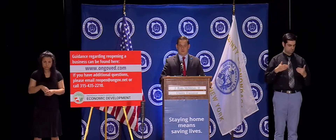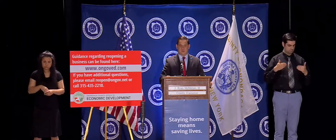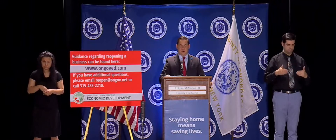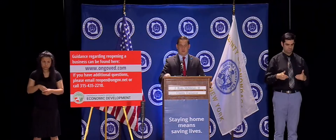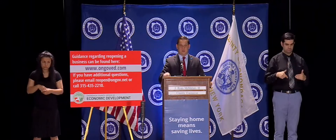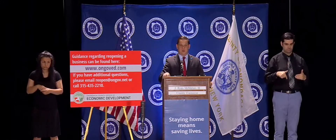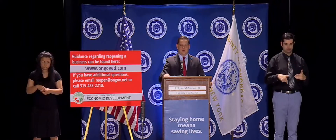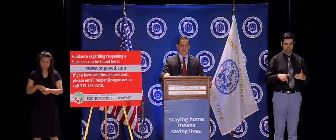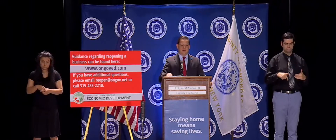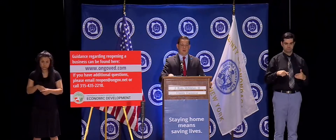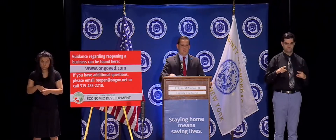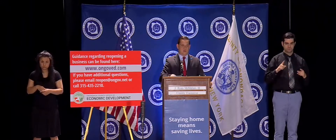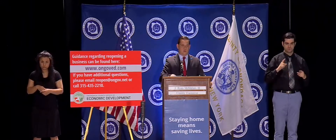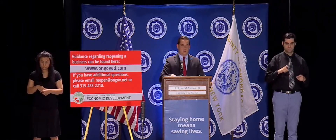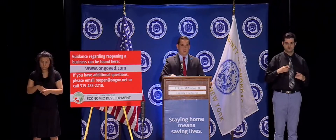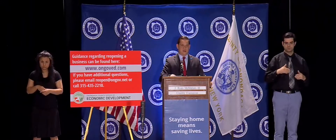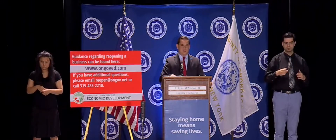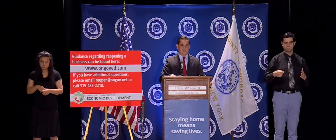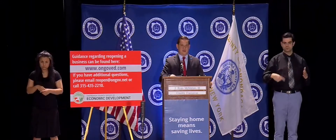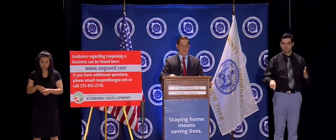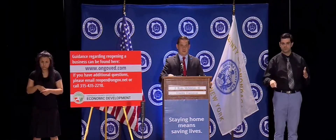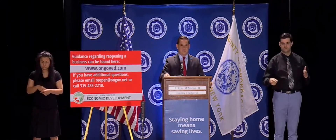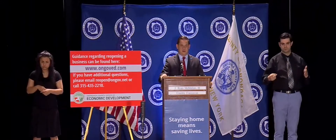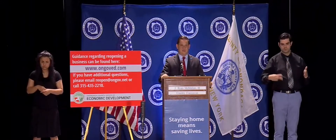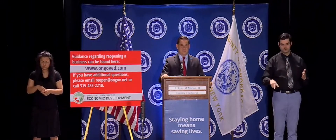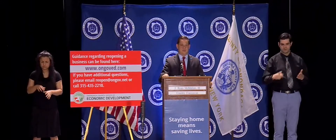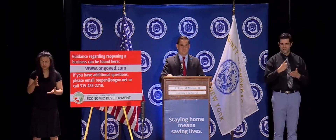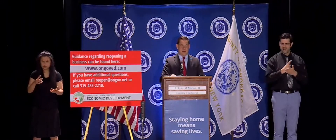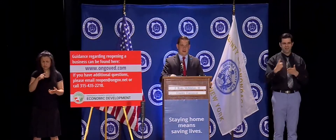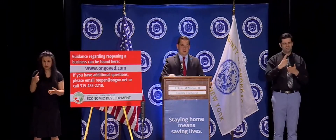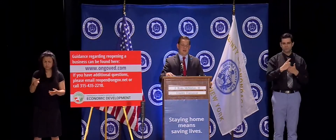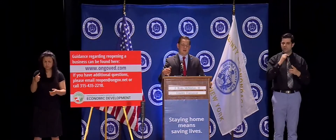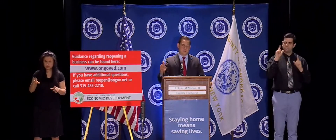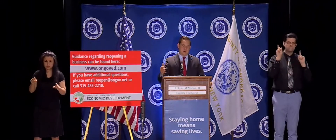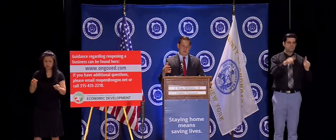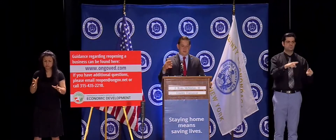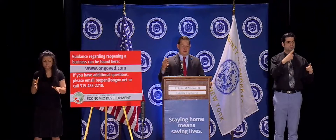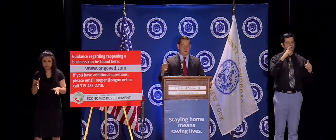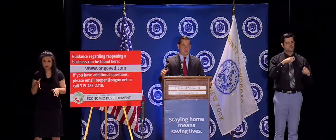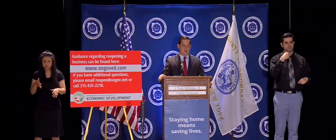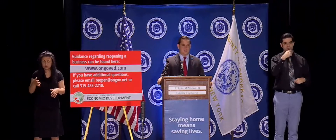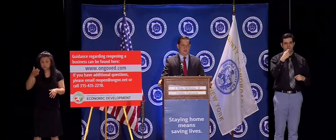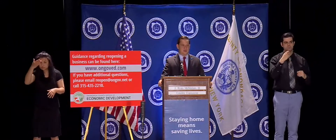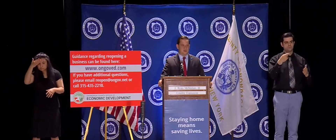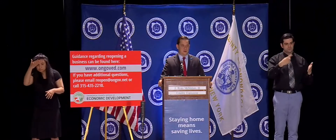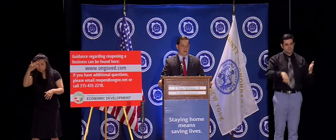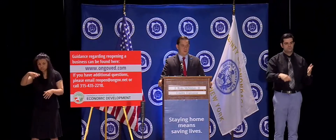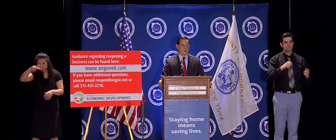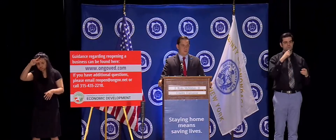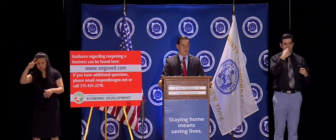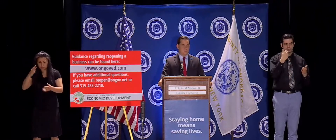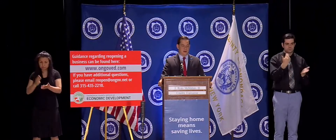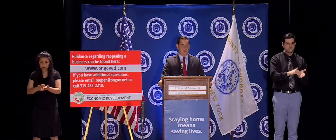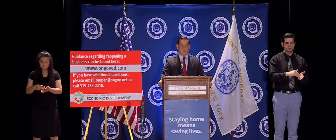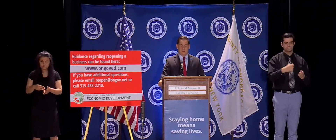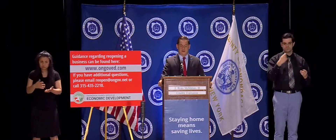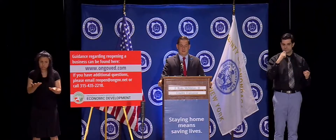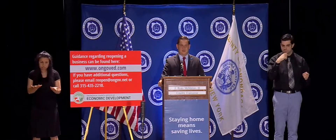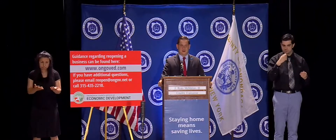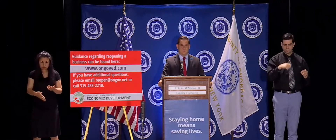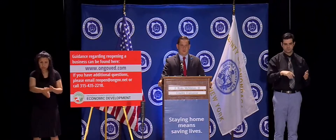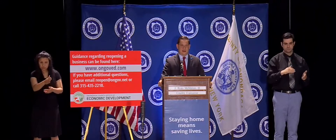you probably don't need to go every week unless you become symptomatic. But you technically could do that. We would not